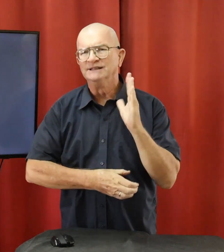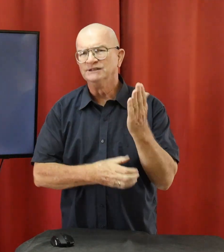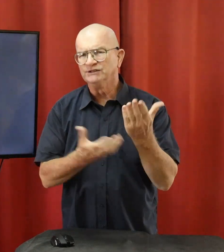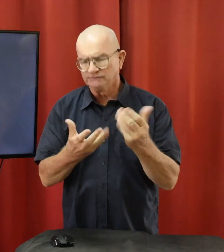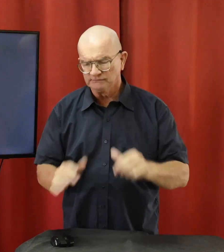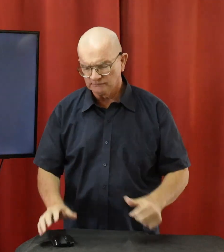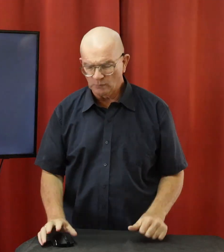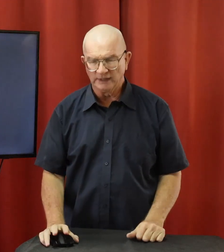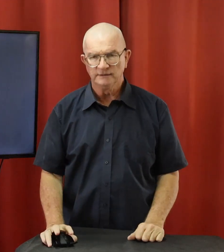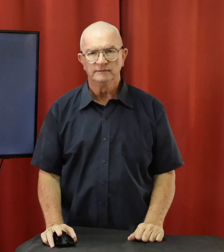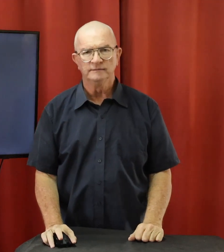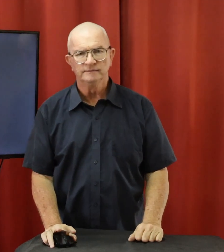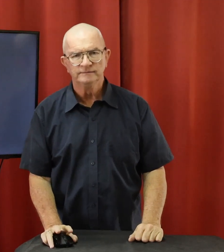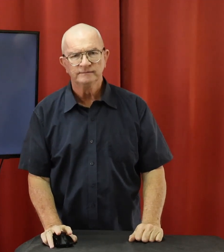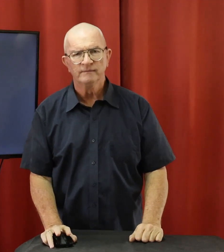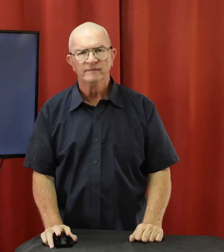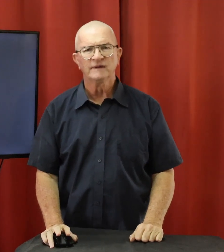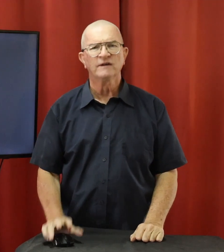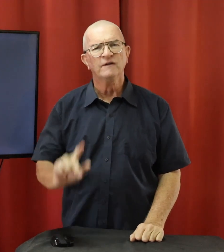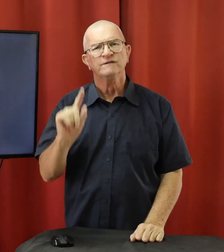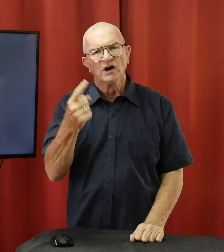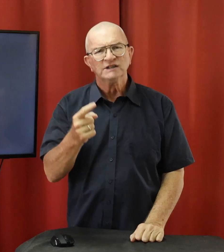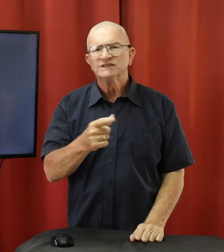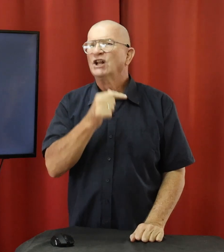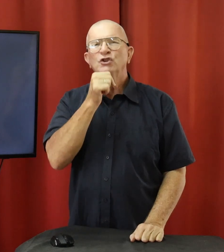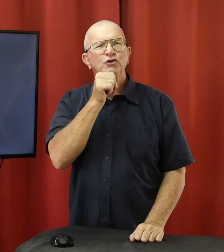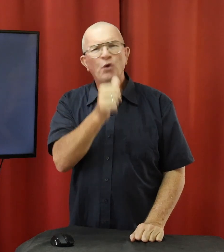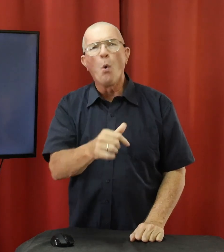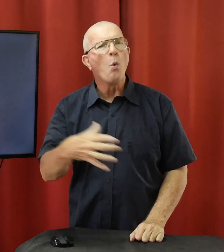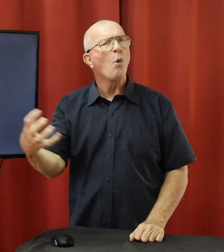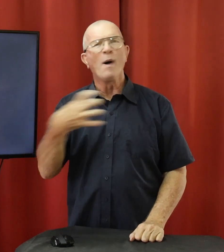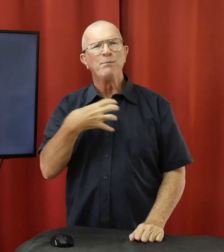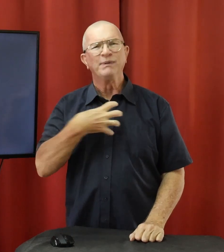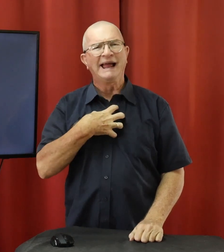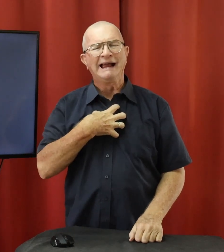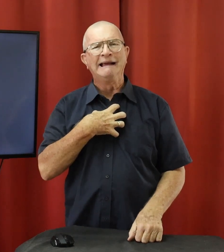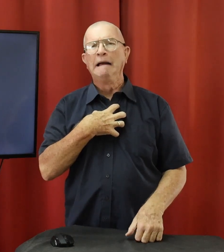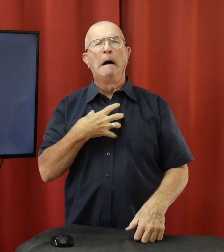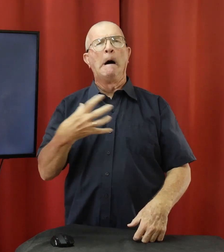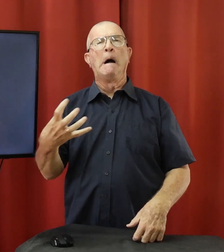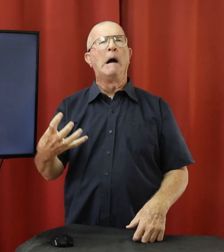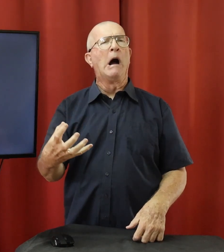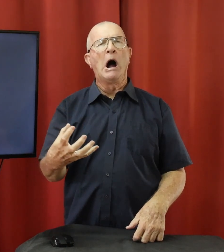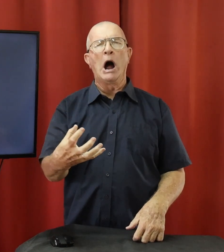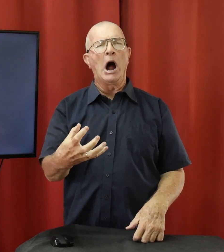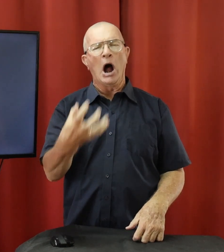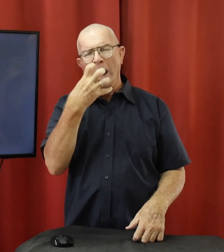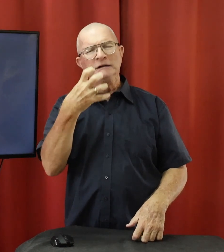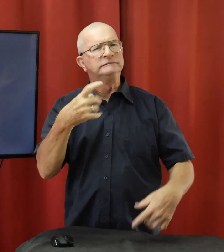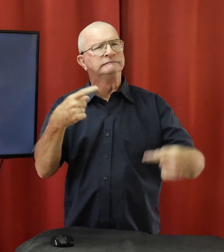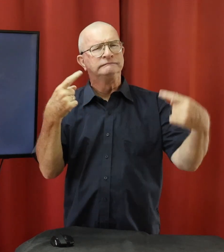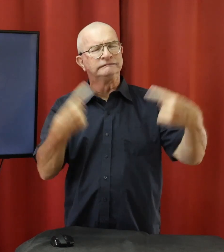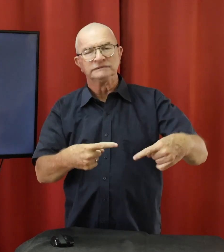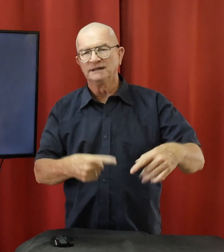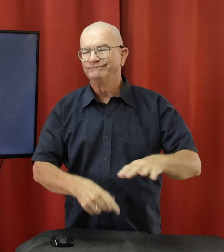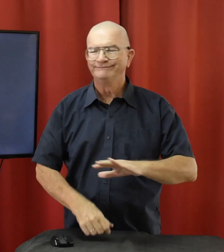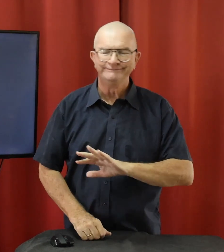Now, what to remember from this passage? 1. Don't complain or